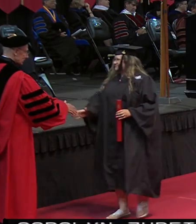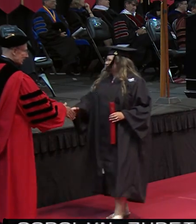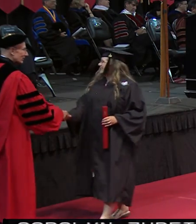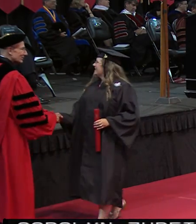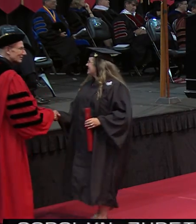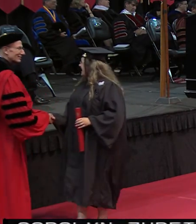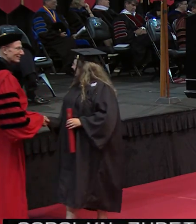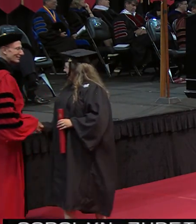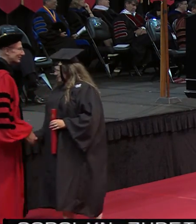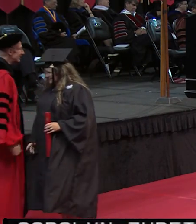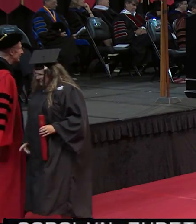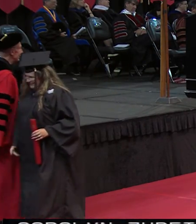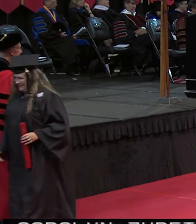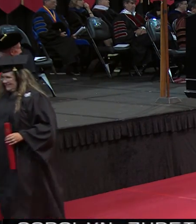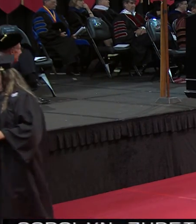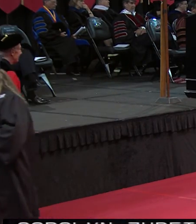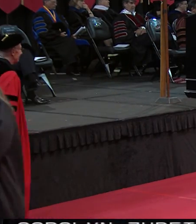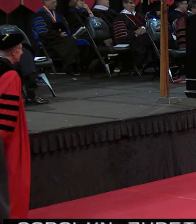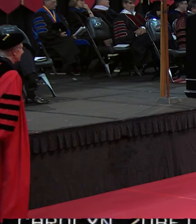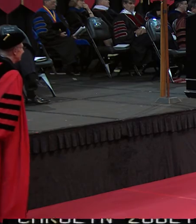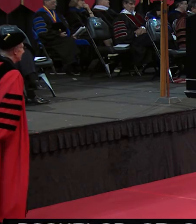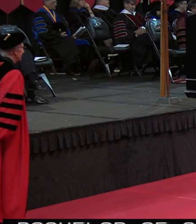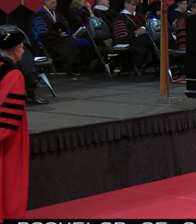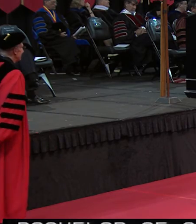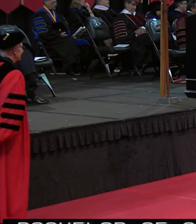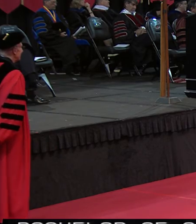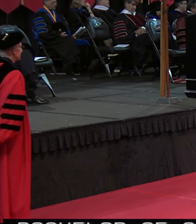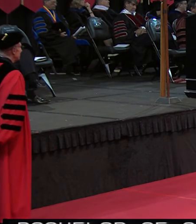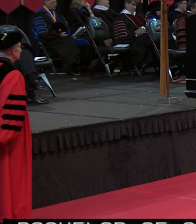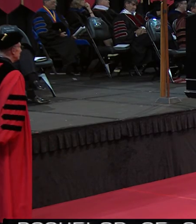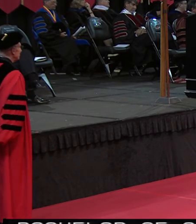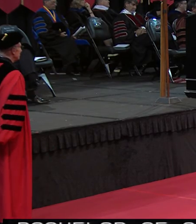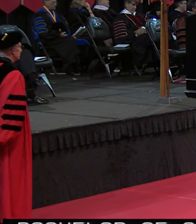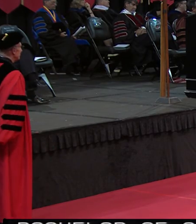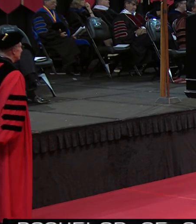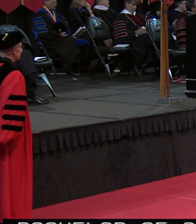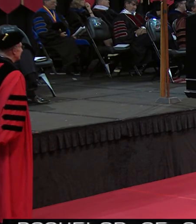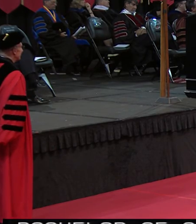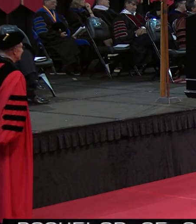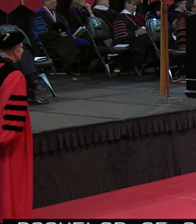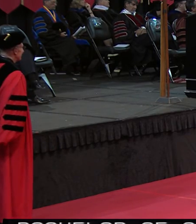Kedrick Bernard Amadi Johnson.